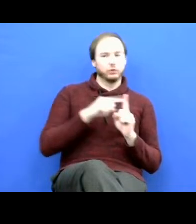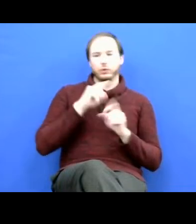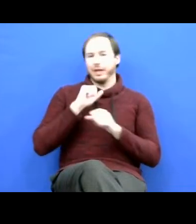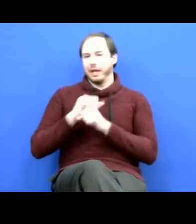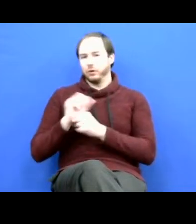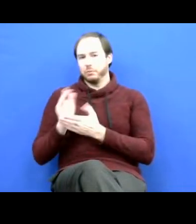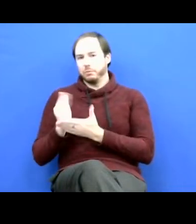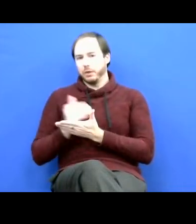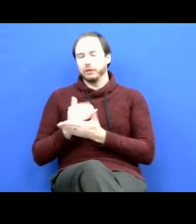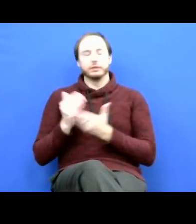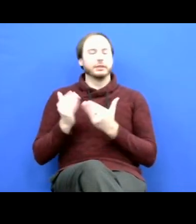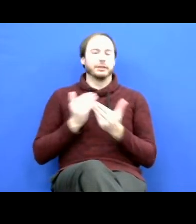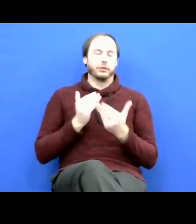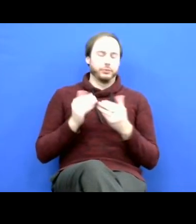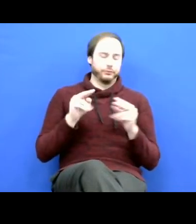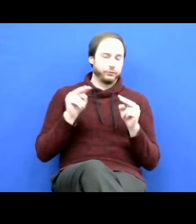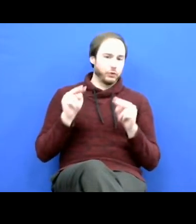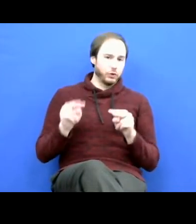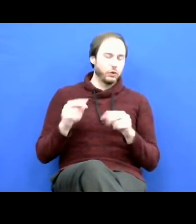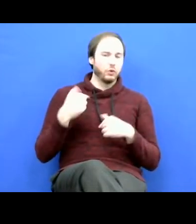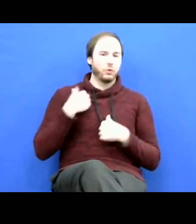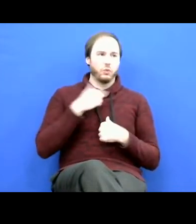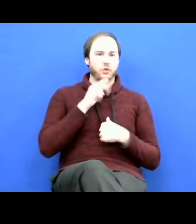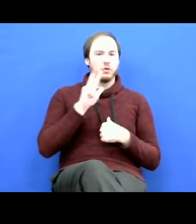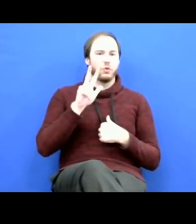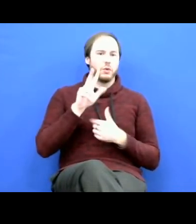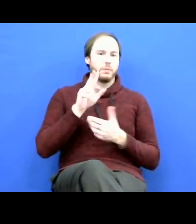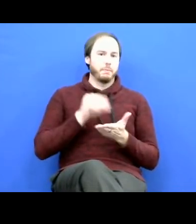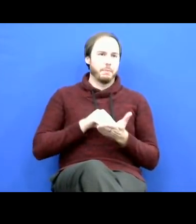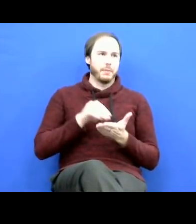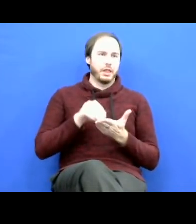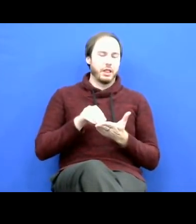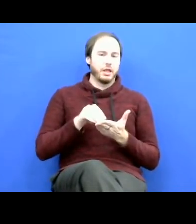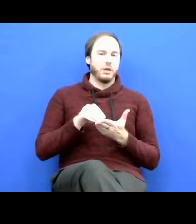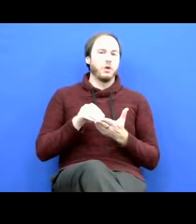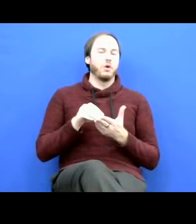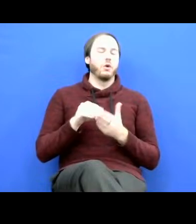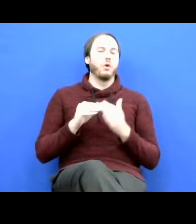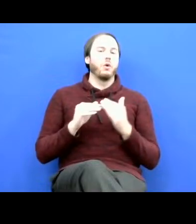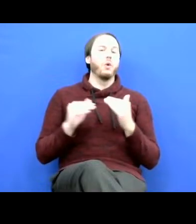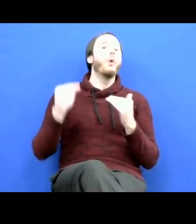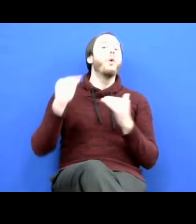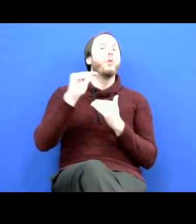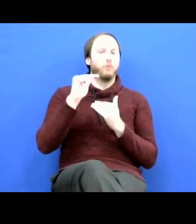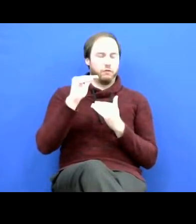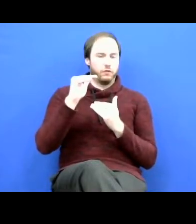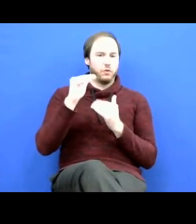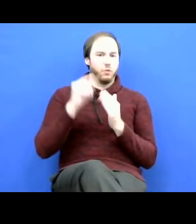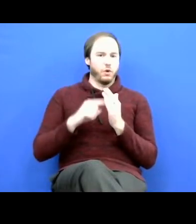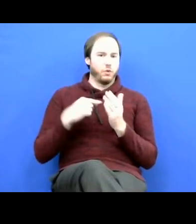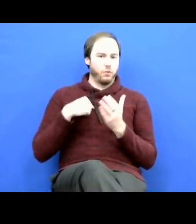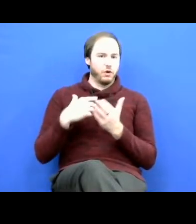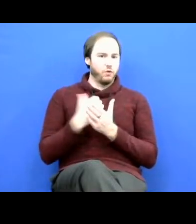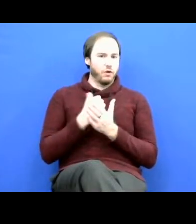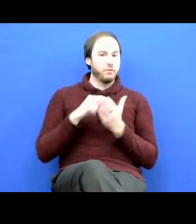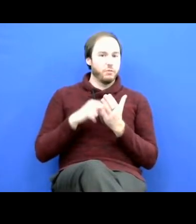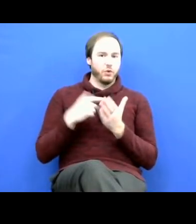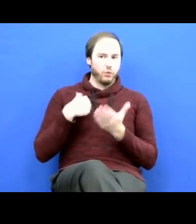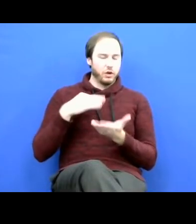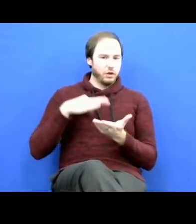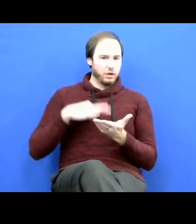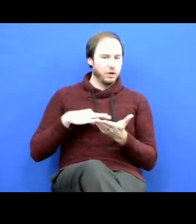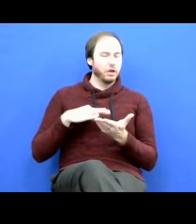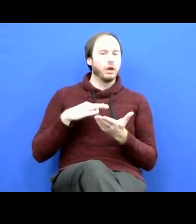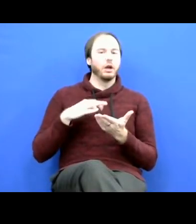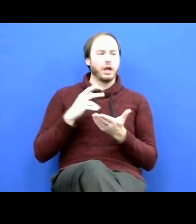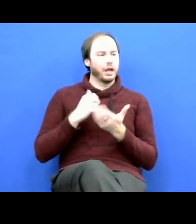But anyway, if you look at that, we were $3 million over in revenue. So we got $3 million more revenues than we budgeted,